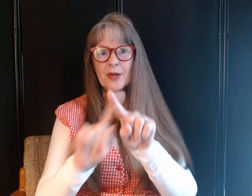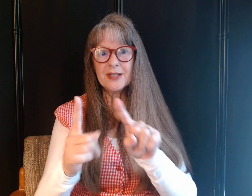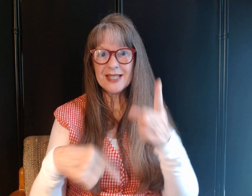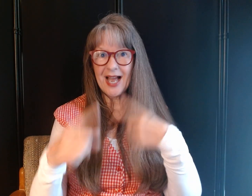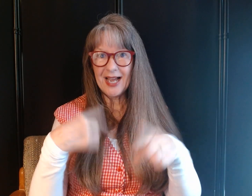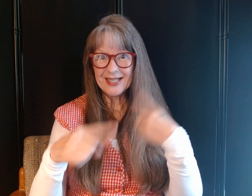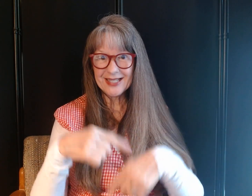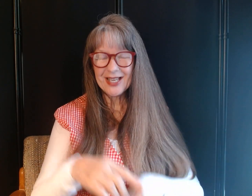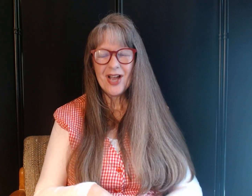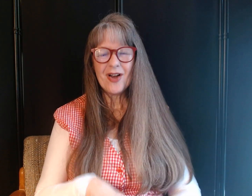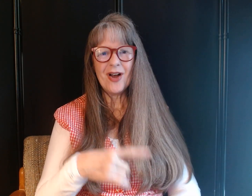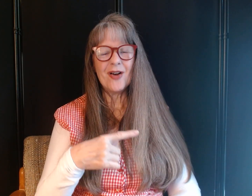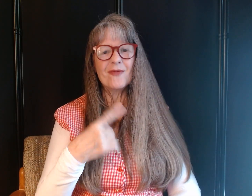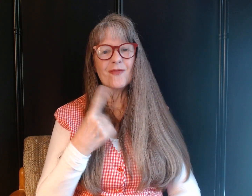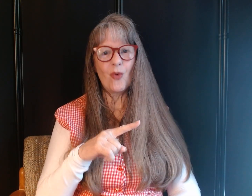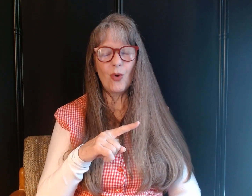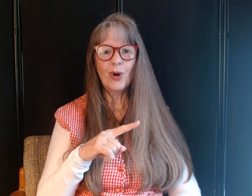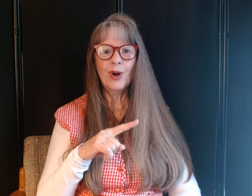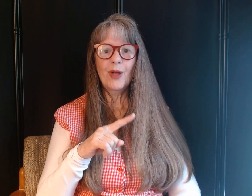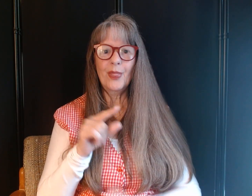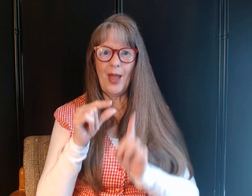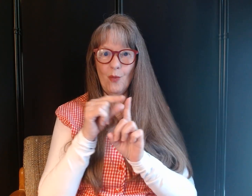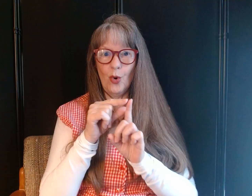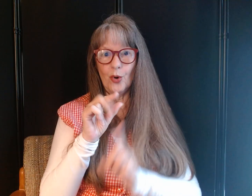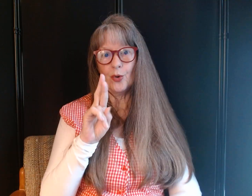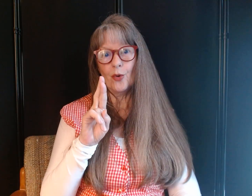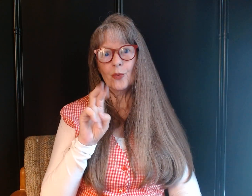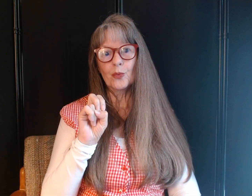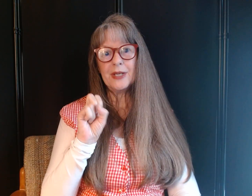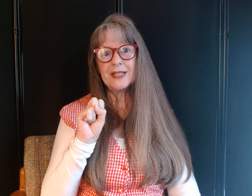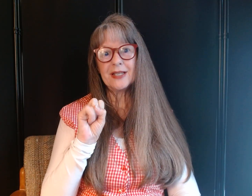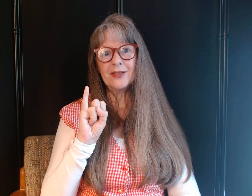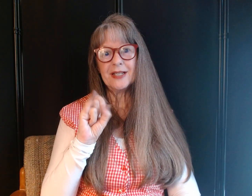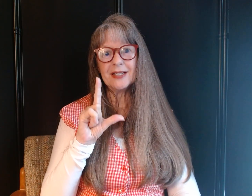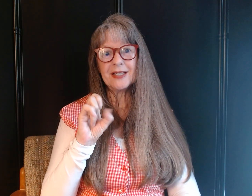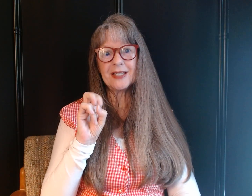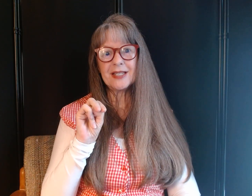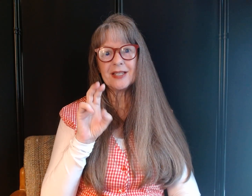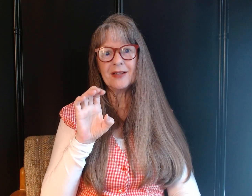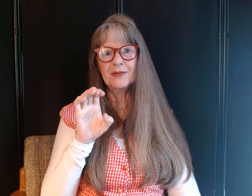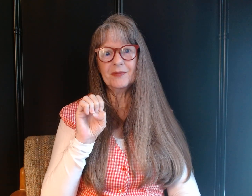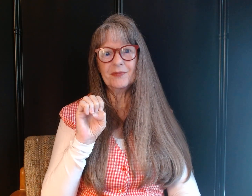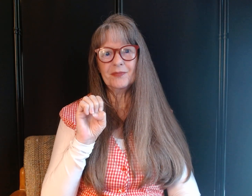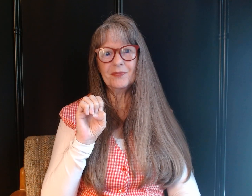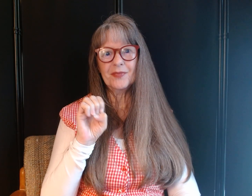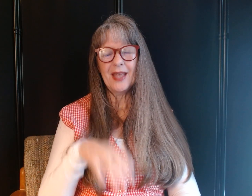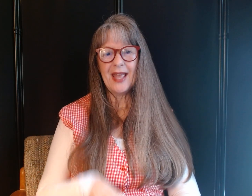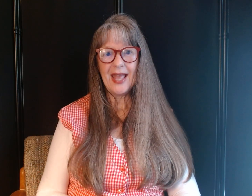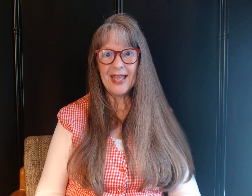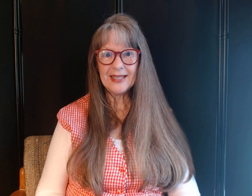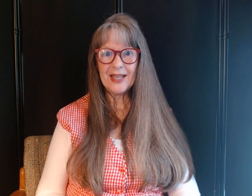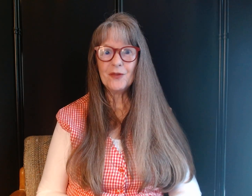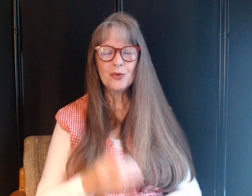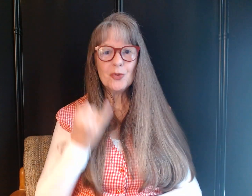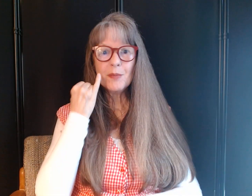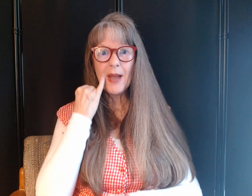different signs for that word resilience And if you do it